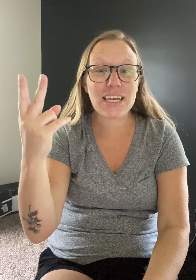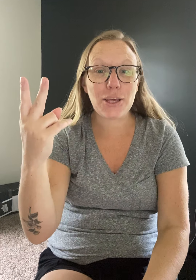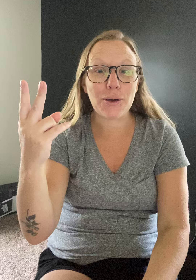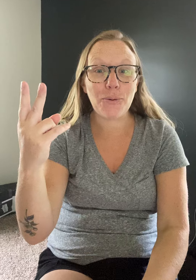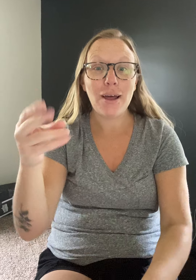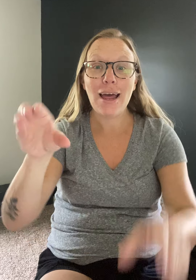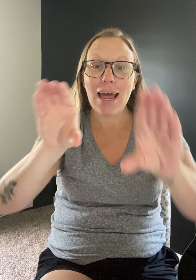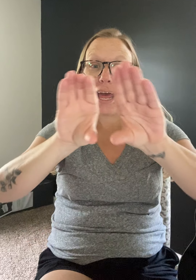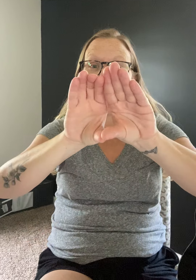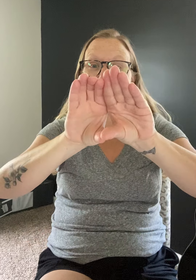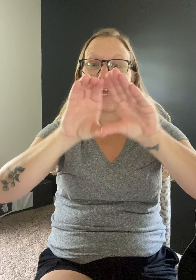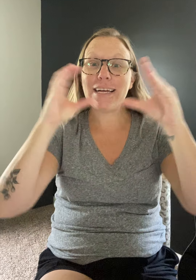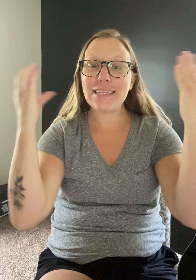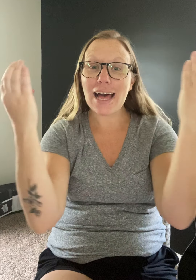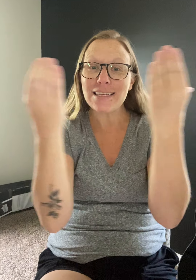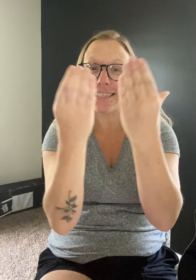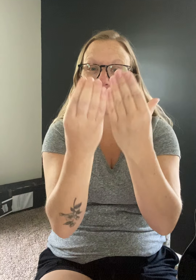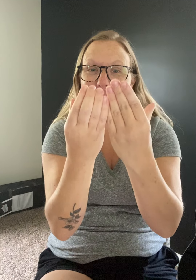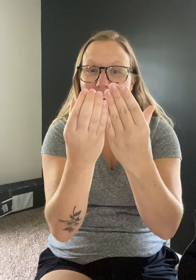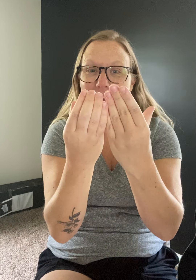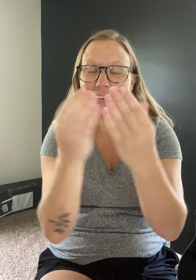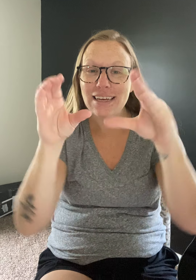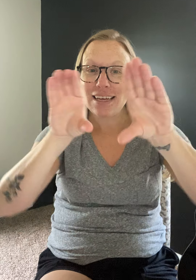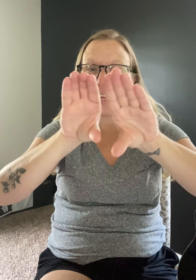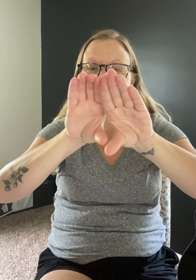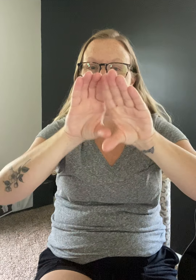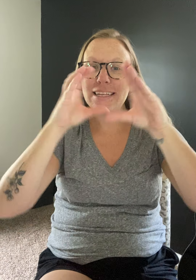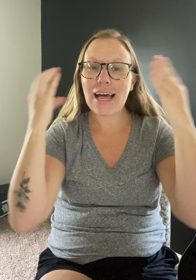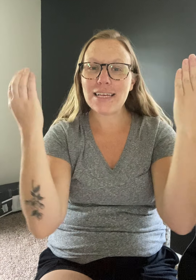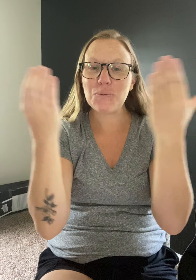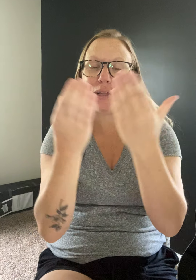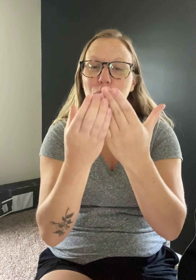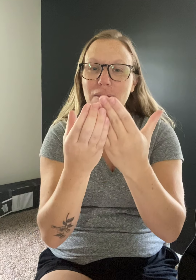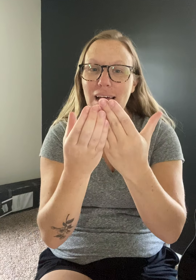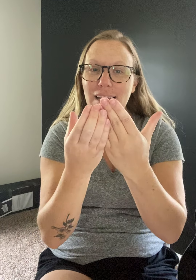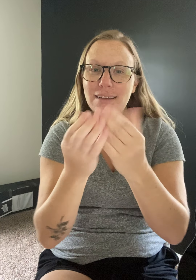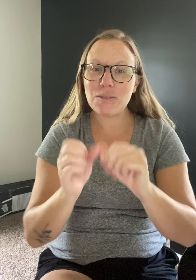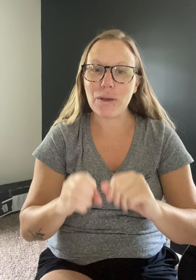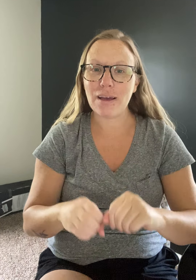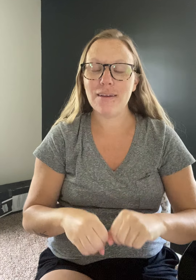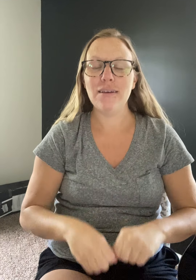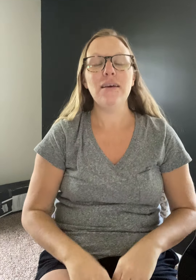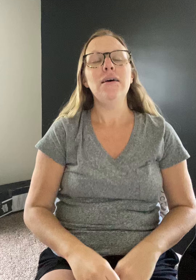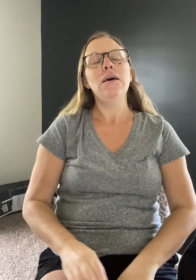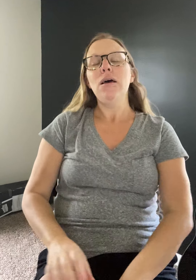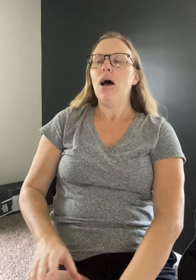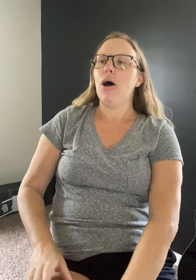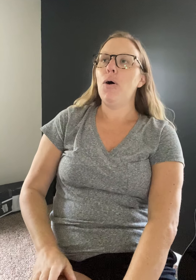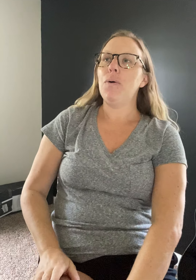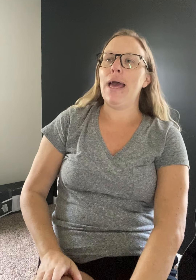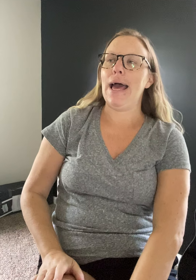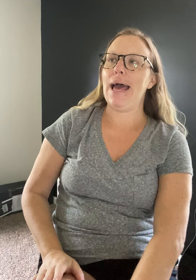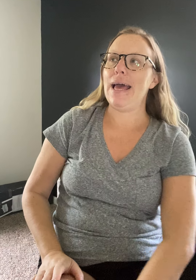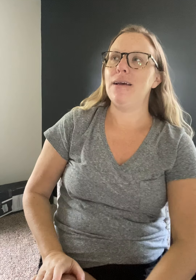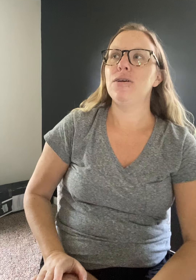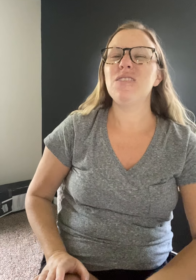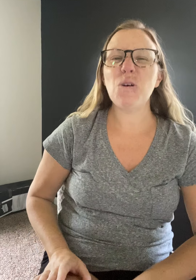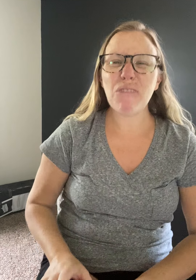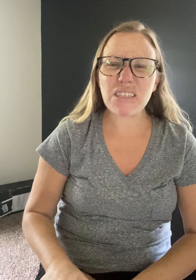you in class today. In class, we learned about that last week. Okay. So let's